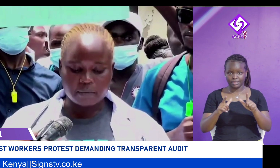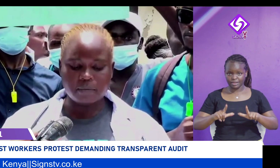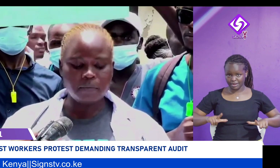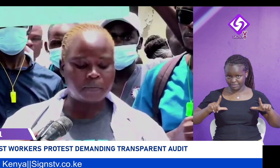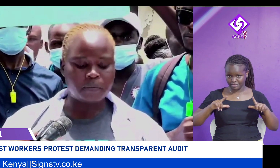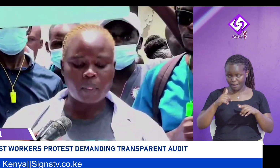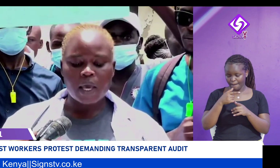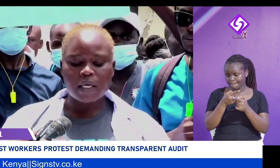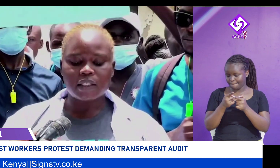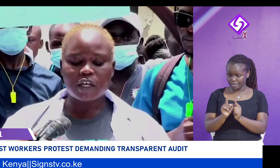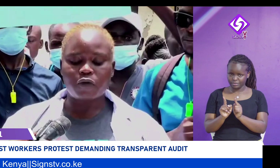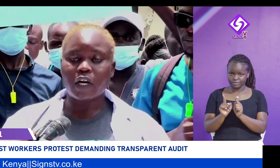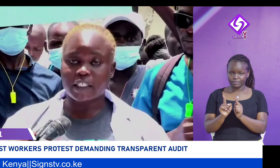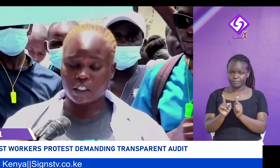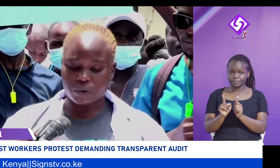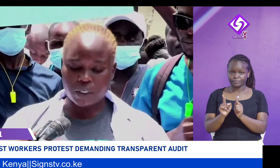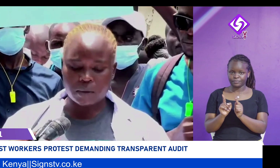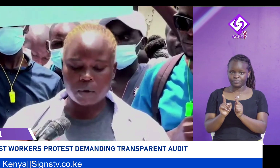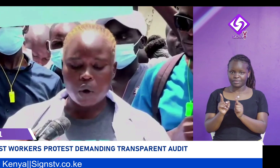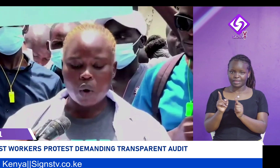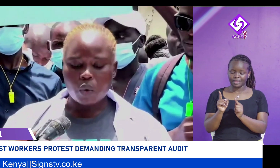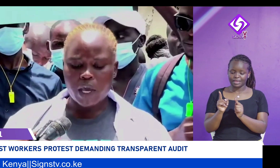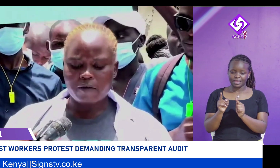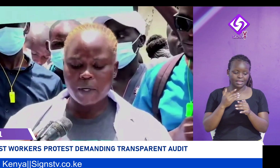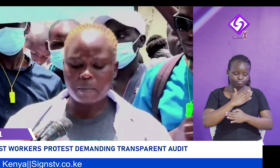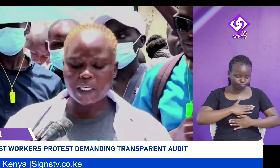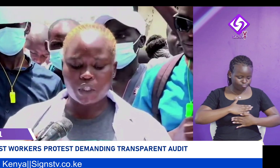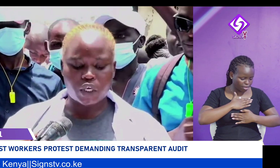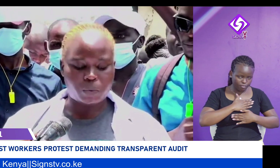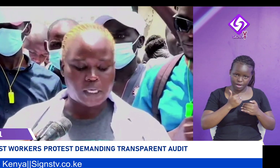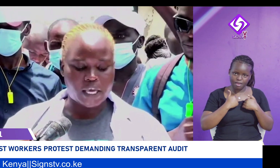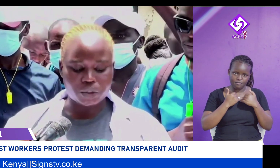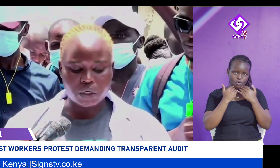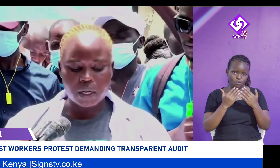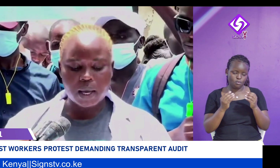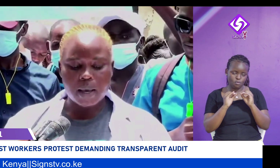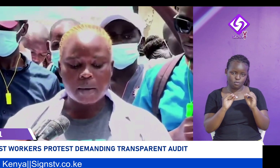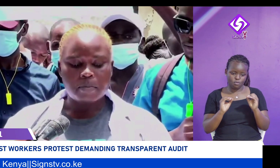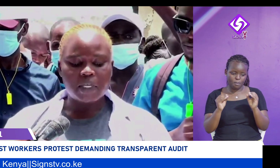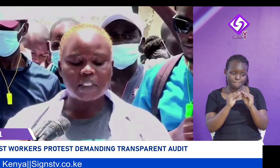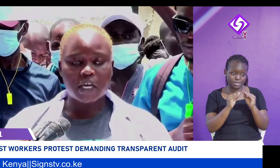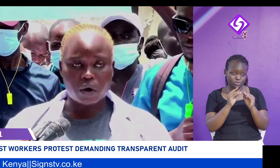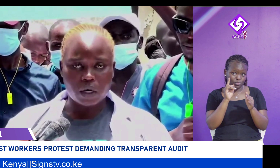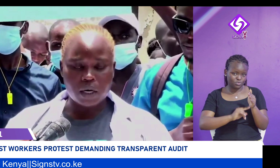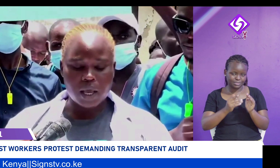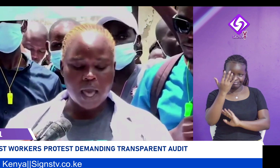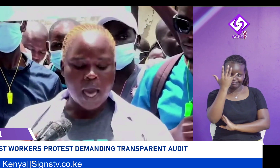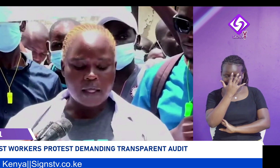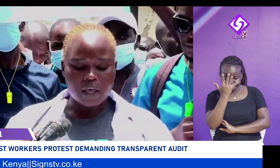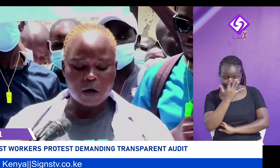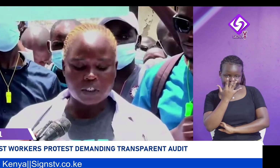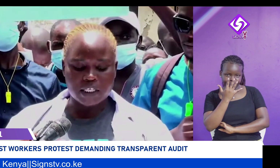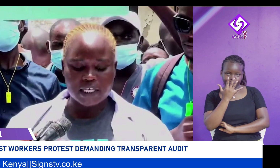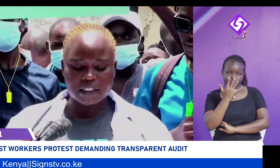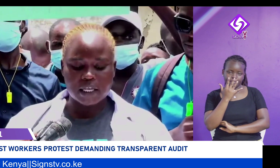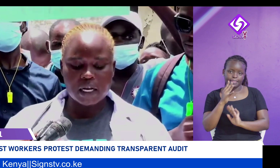Yet, instead of gratitude, we have been met with humiliation, betrayal, and